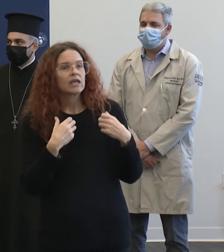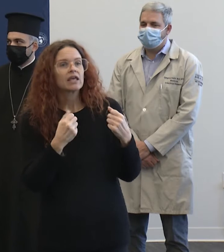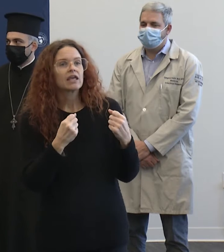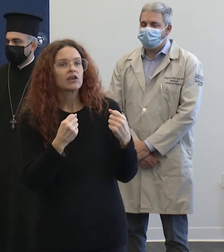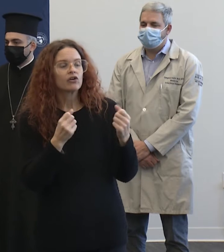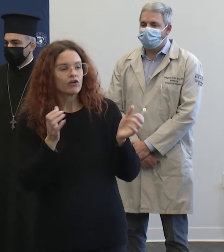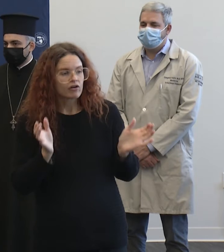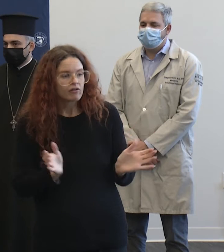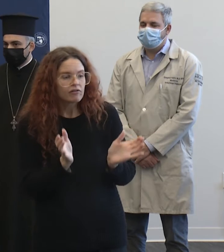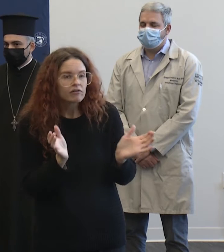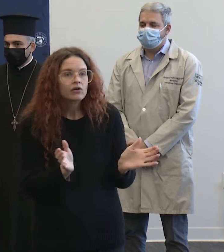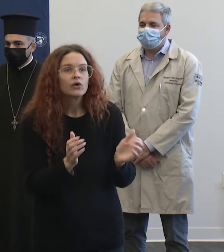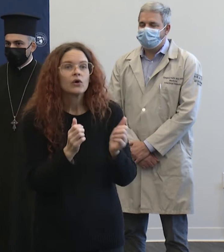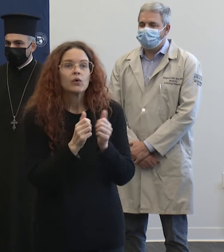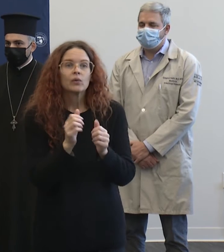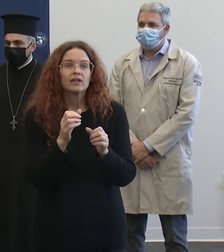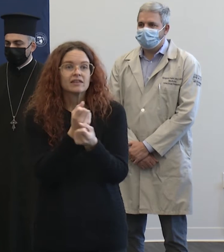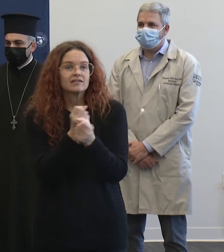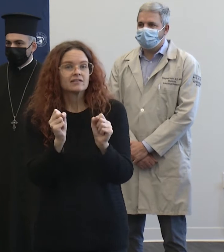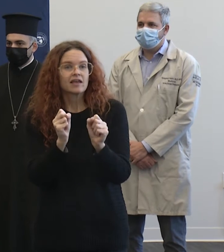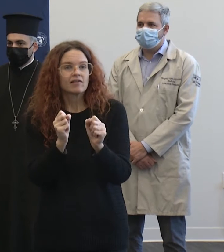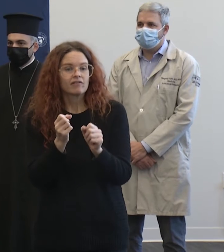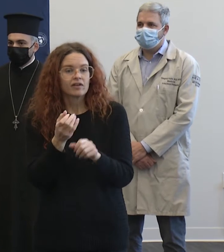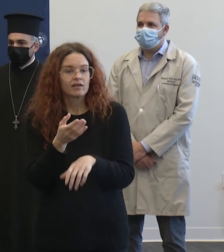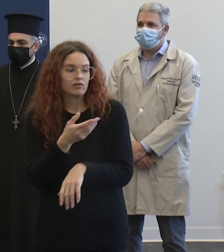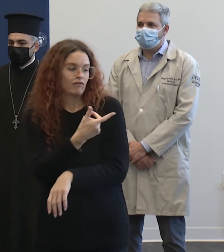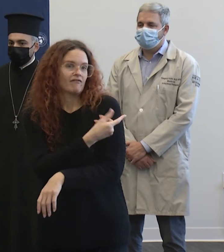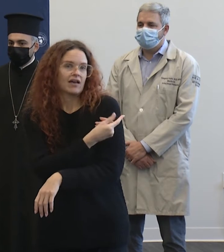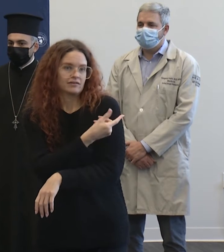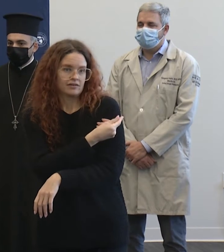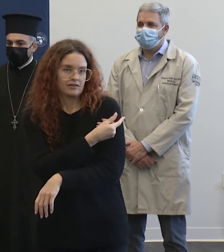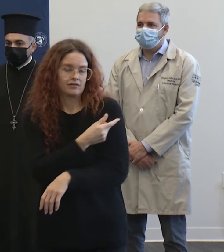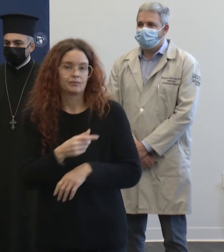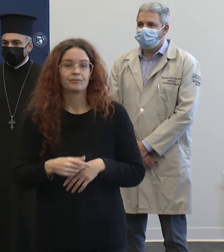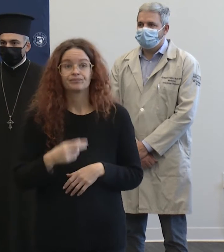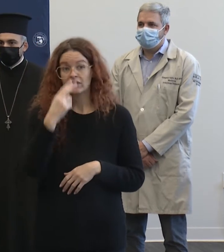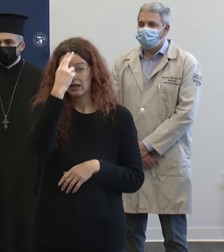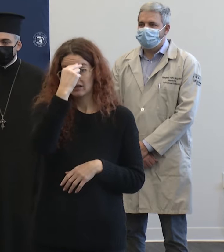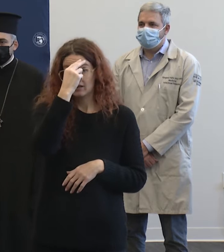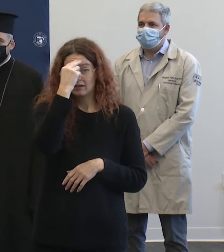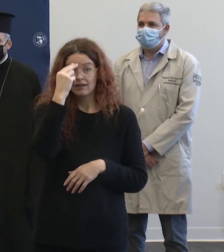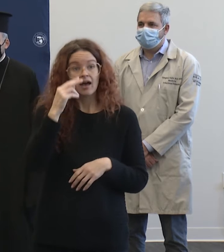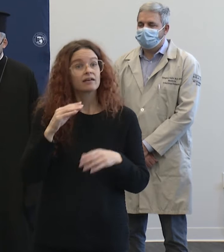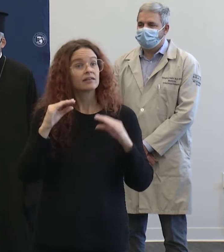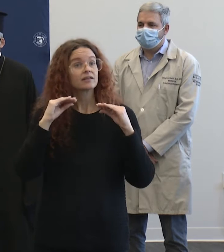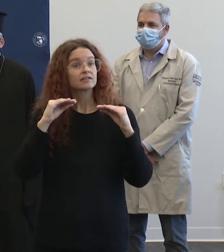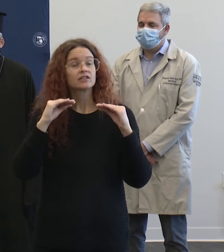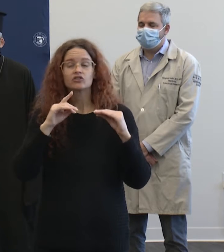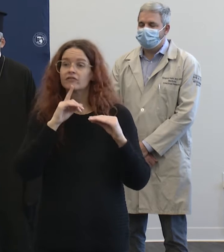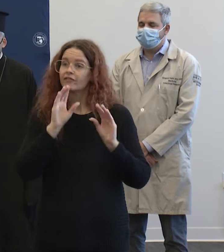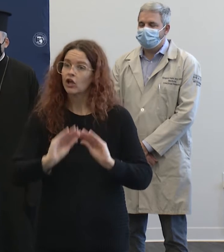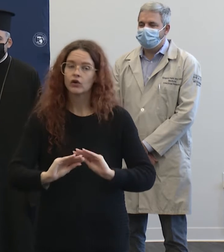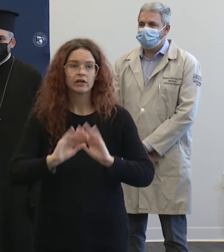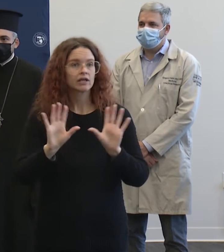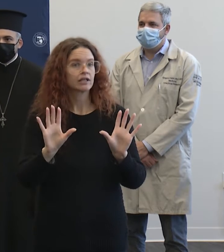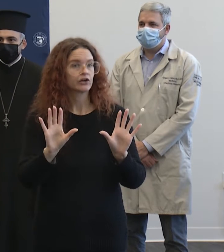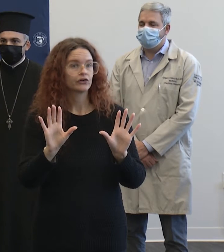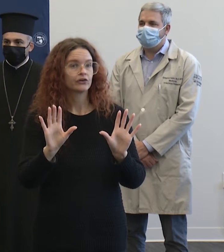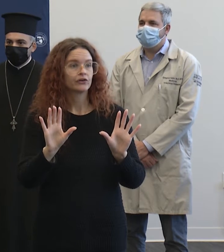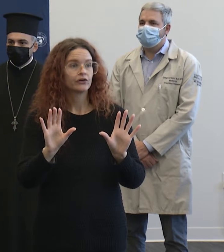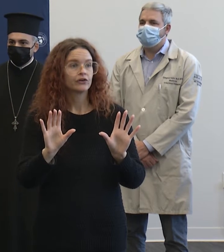the saving remedy of our vaccines. The Catholic teaching is very clear. There is